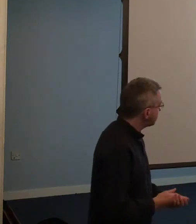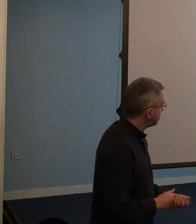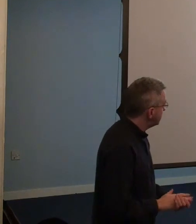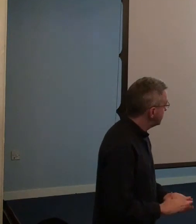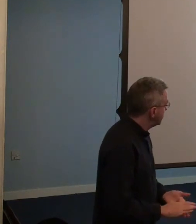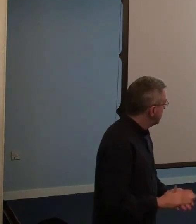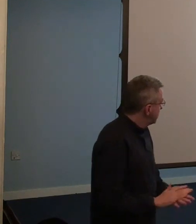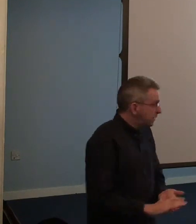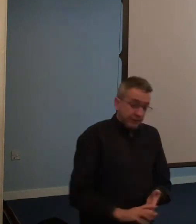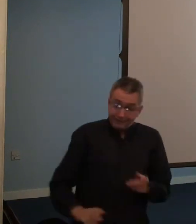accept it.